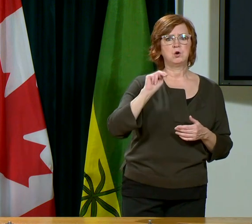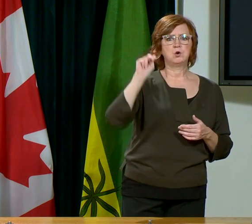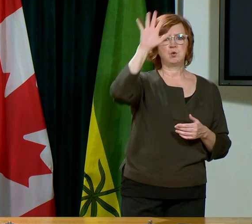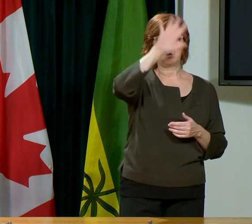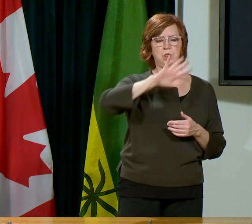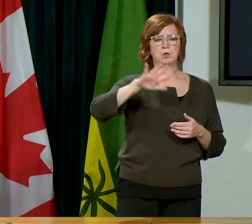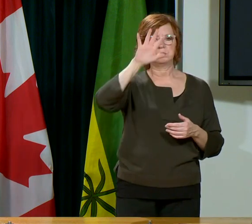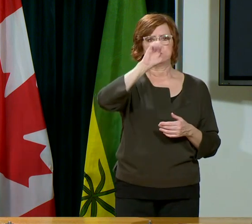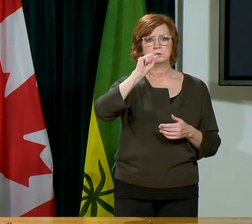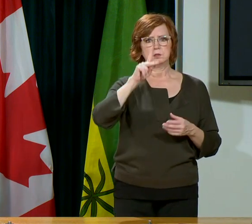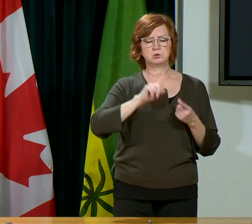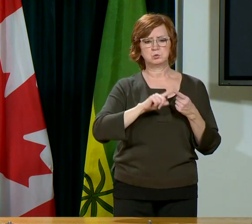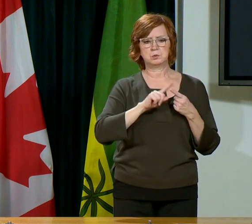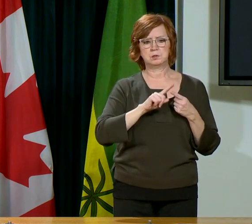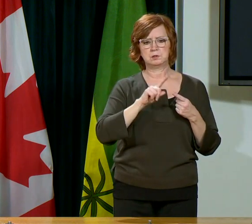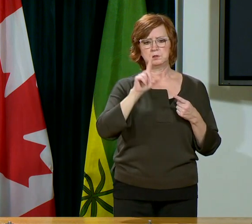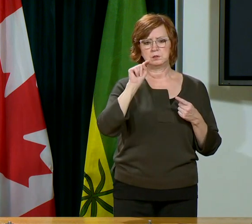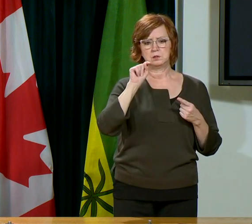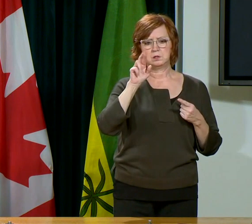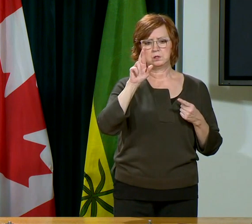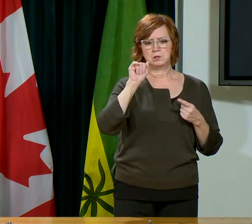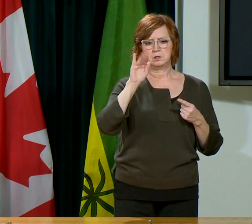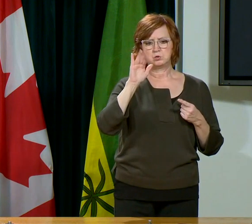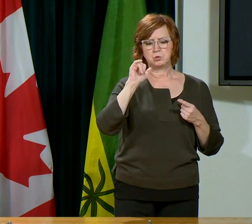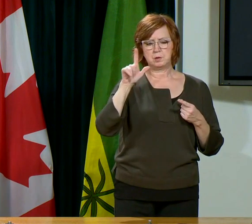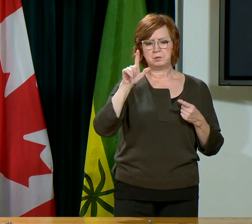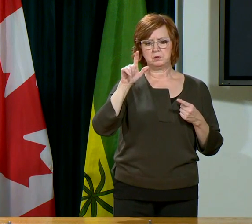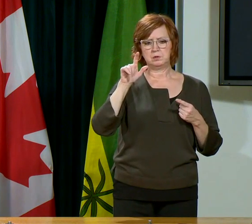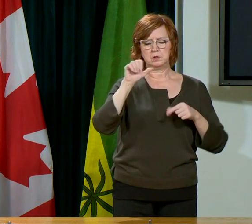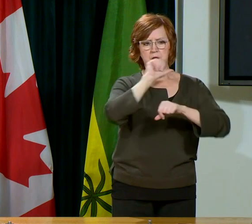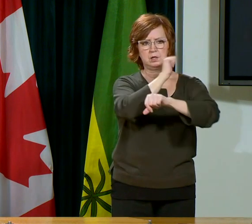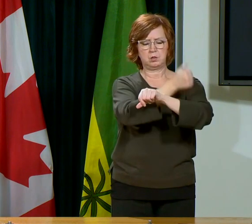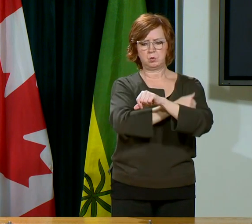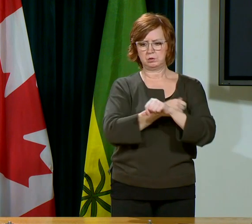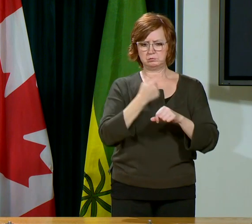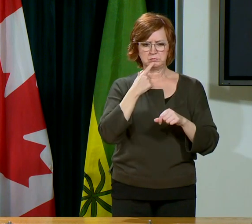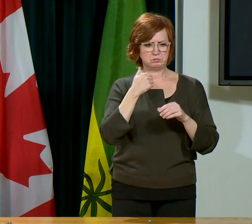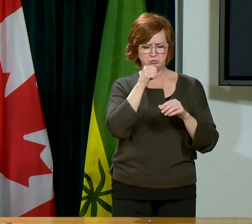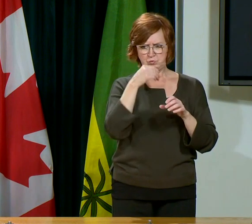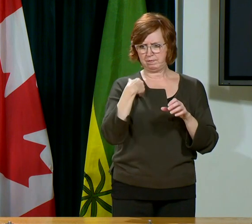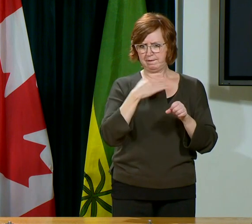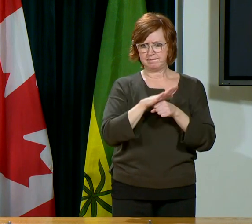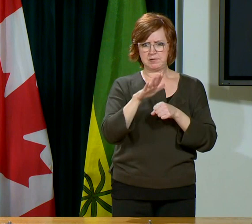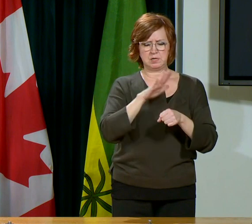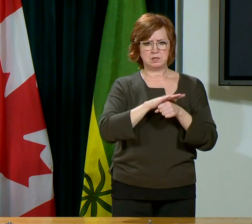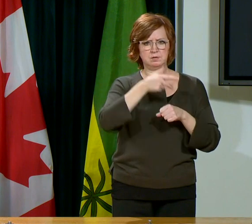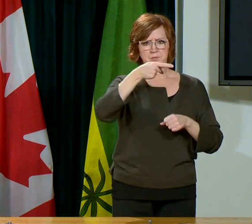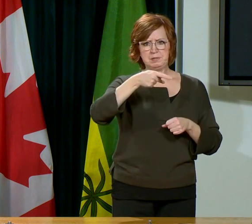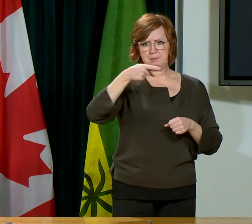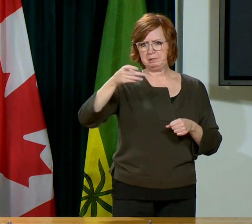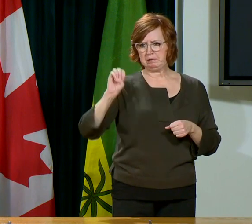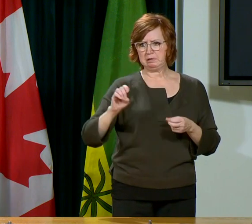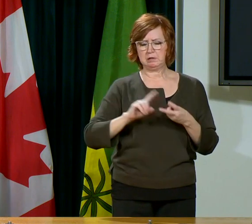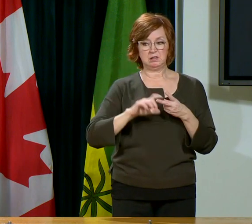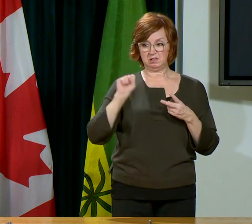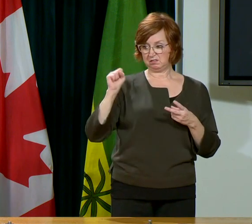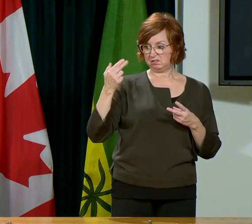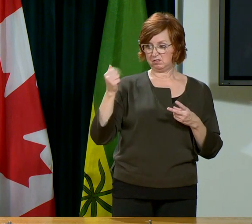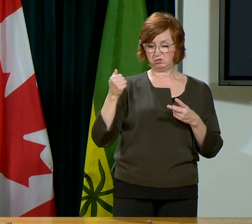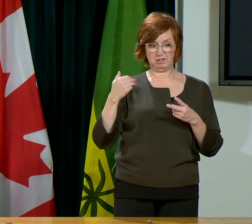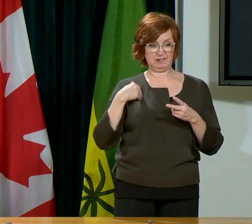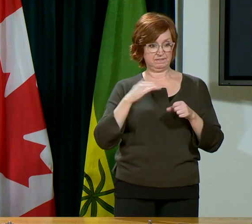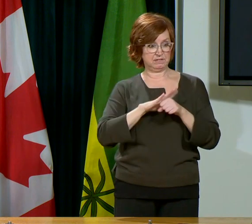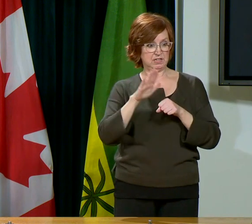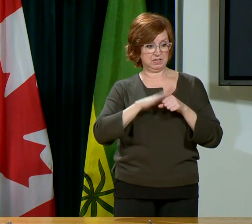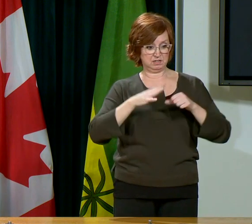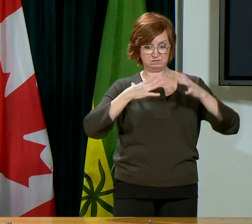the surge orders that they've made, saying that they didn't have enough PPE. I was wondering if the SHA or any sort of provincial partners are